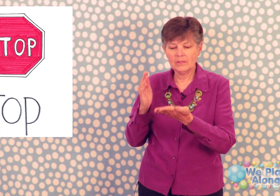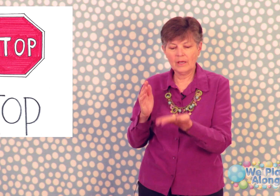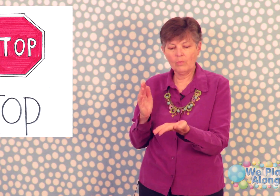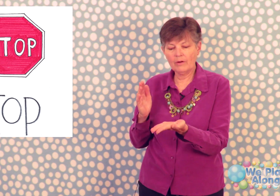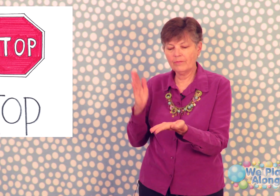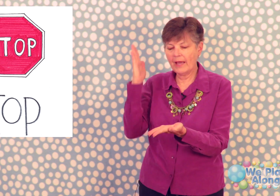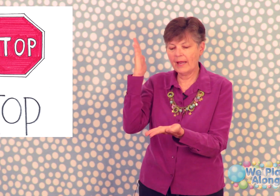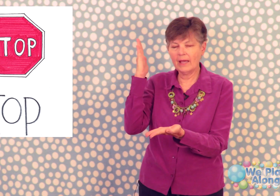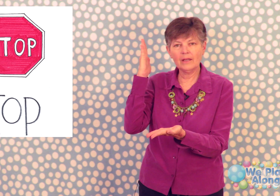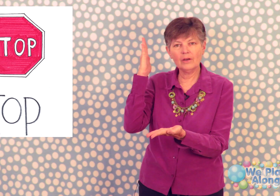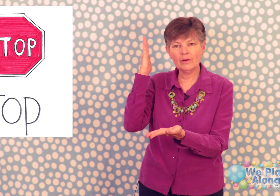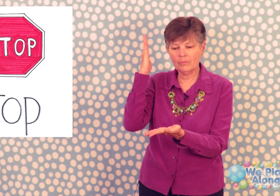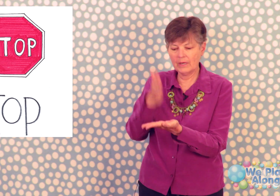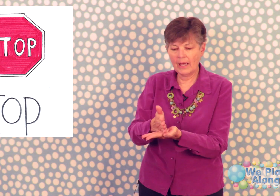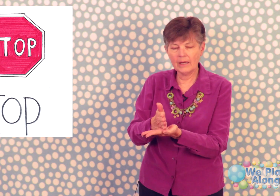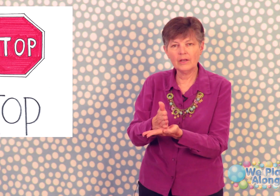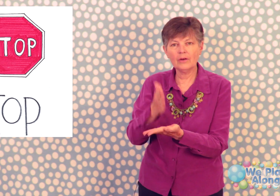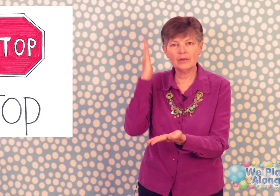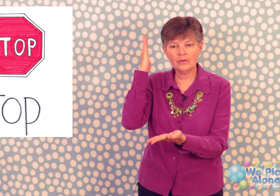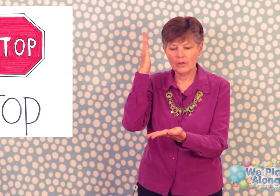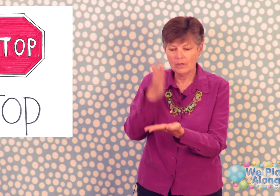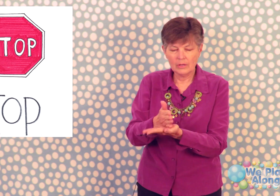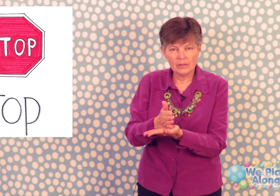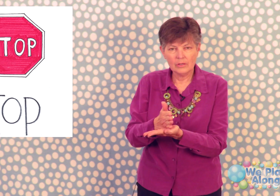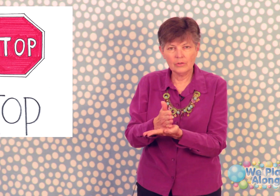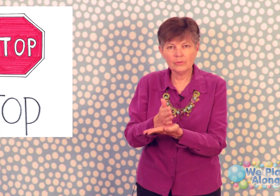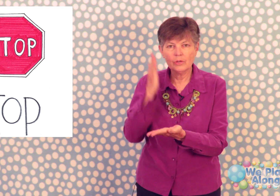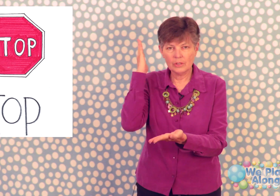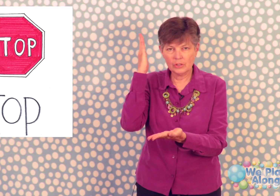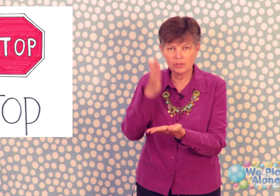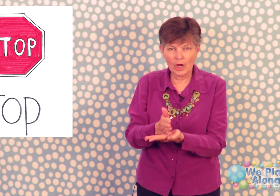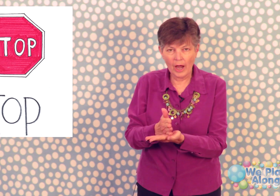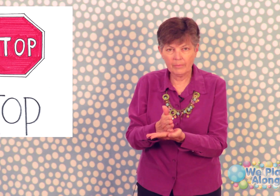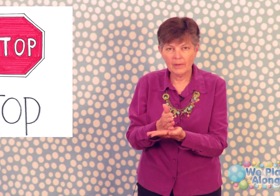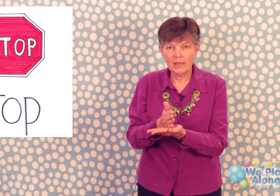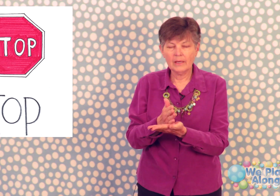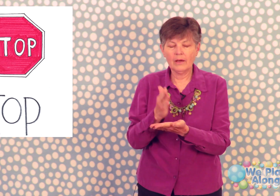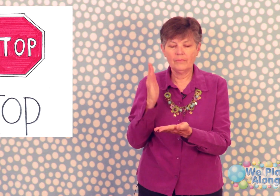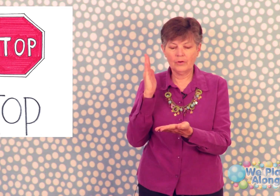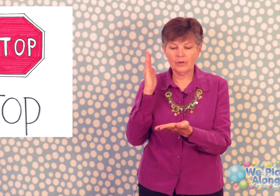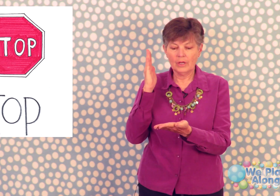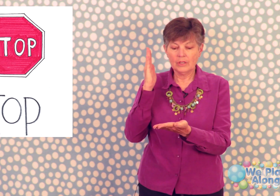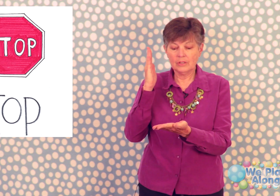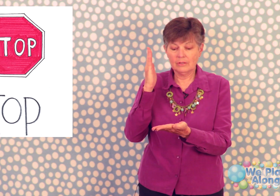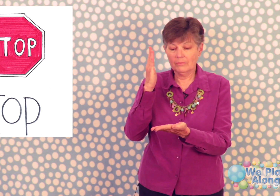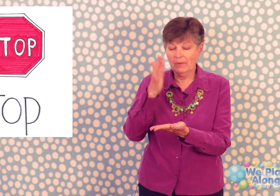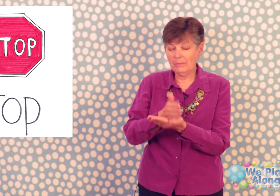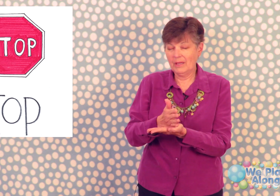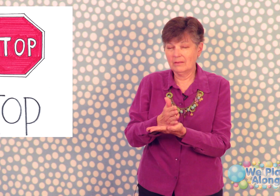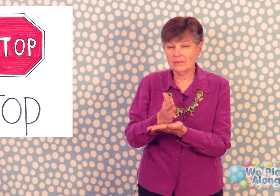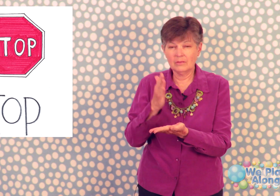take one flat hand here and one hand here and you use stop. Now if you're maybe